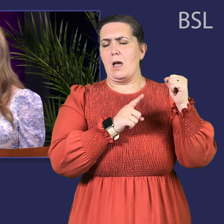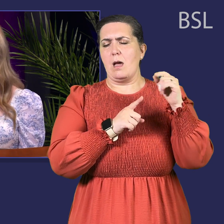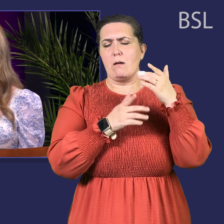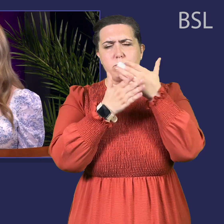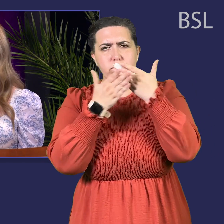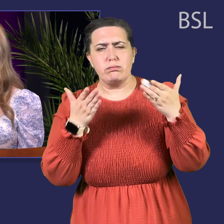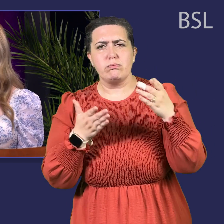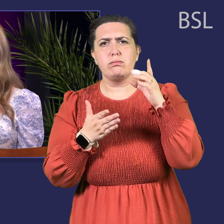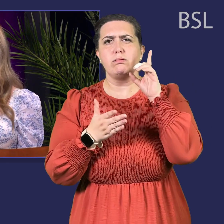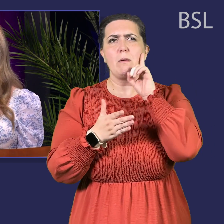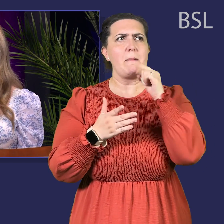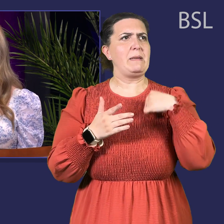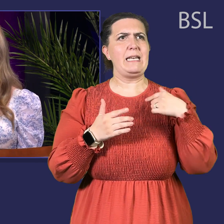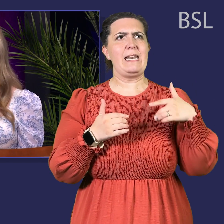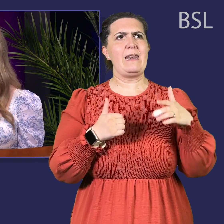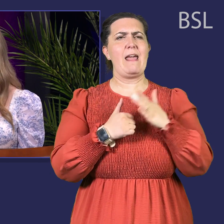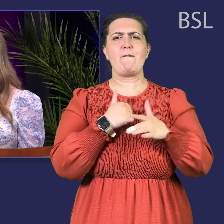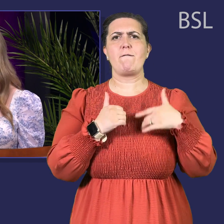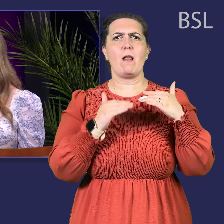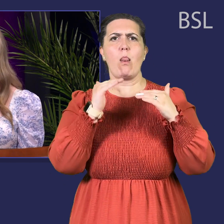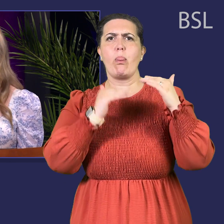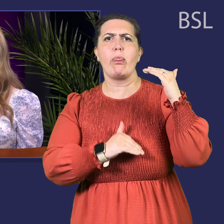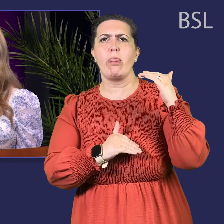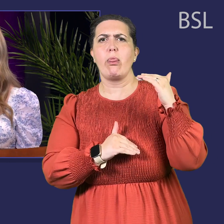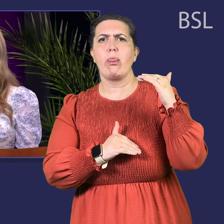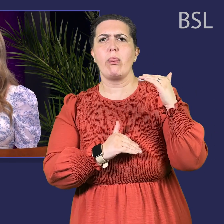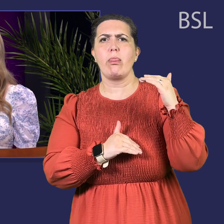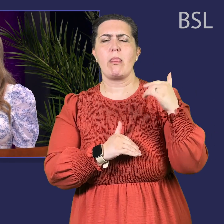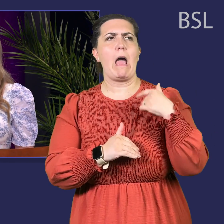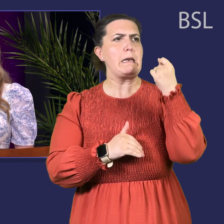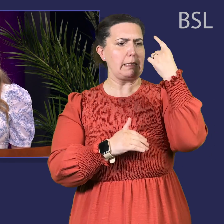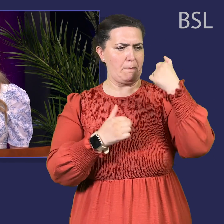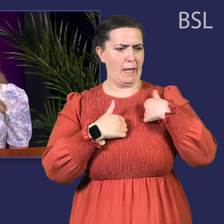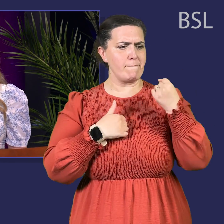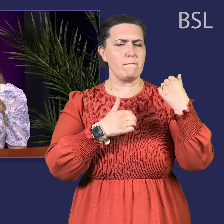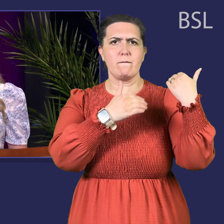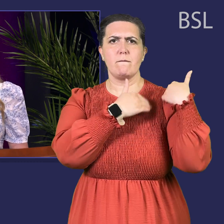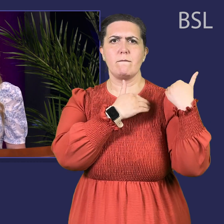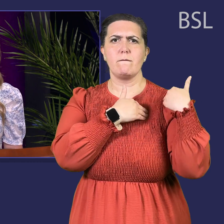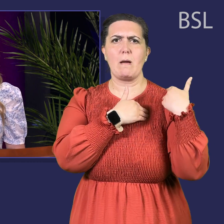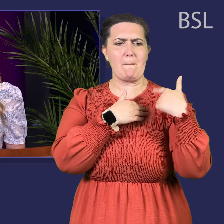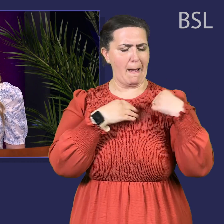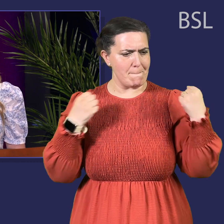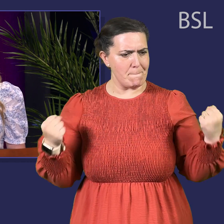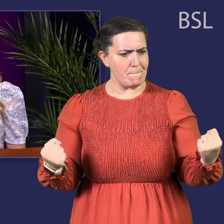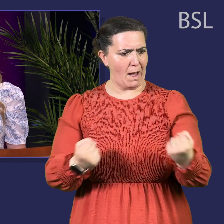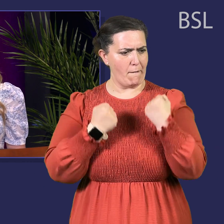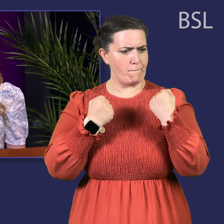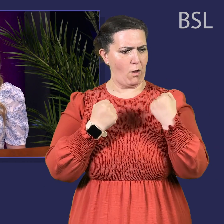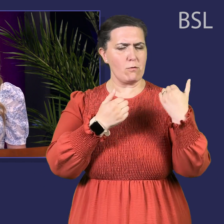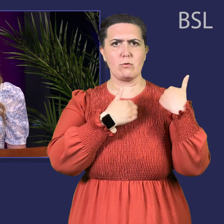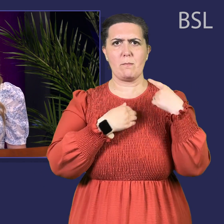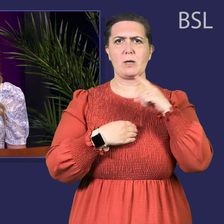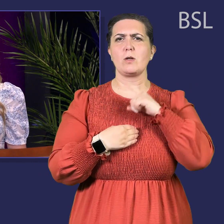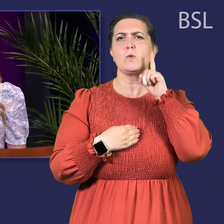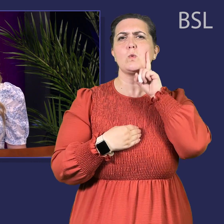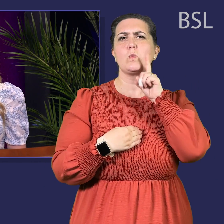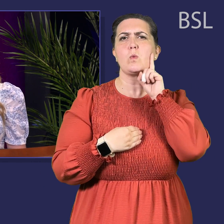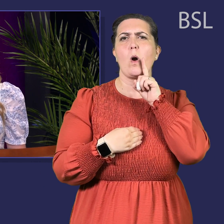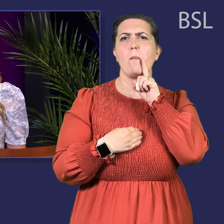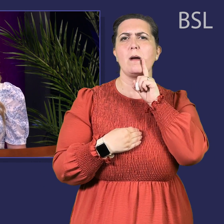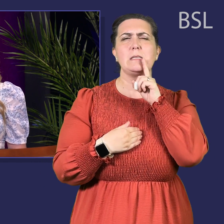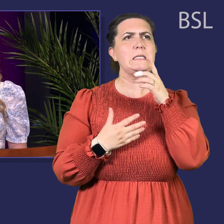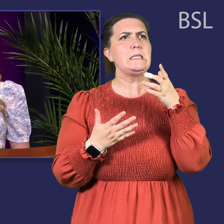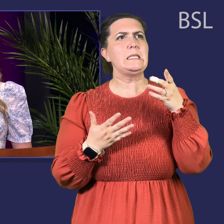have never felt less around him. I am grateful for his understanding of the role that we all play and his understanding of my powerful role as a